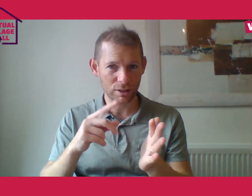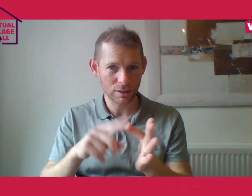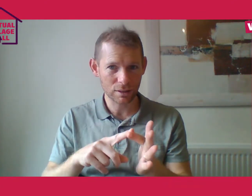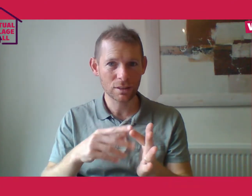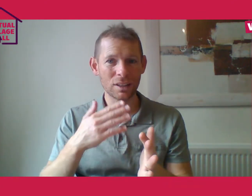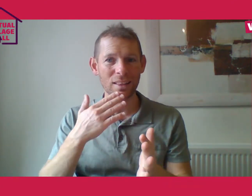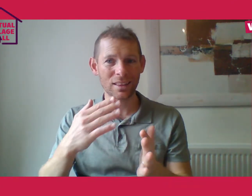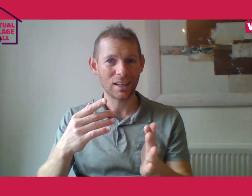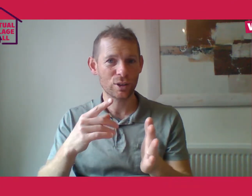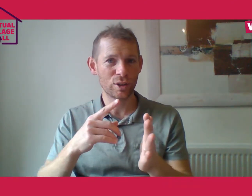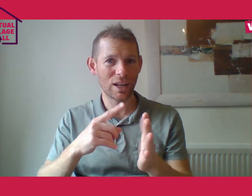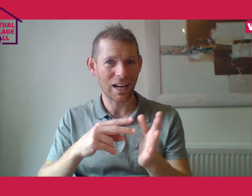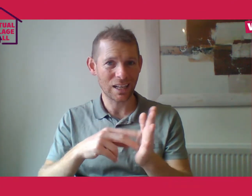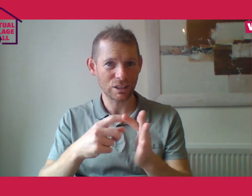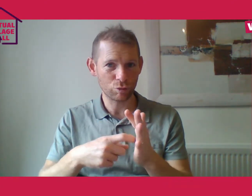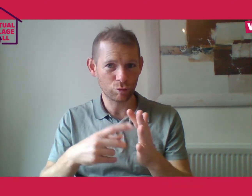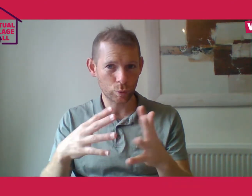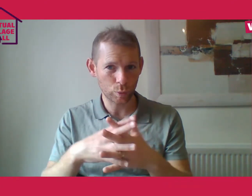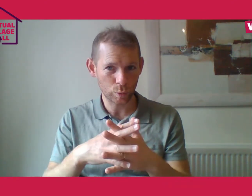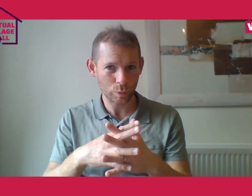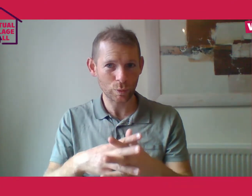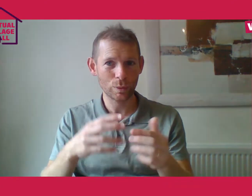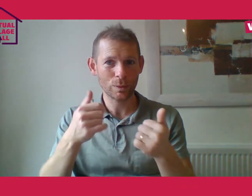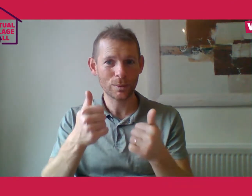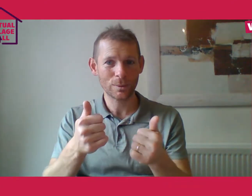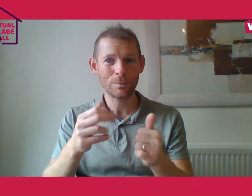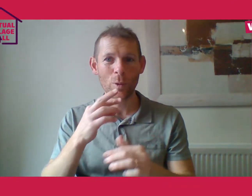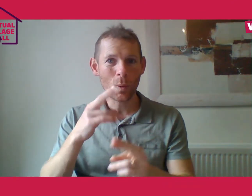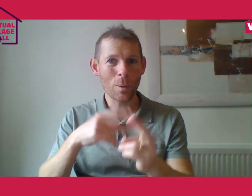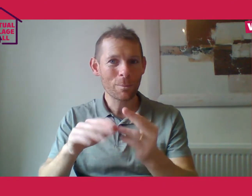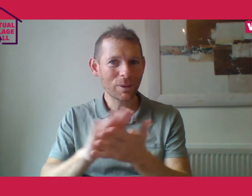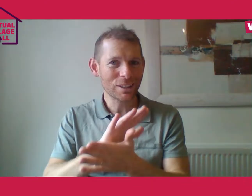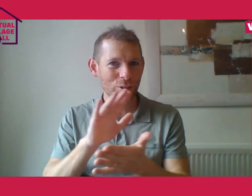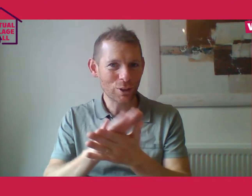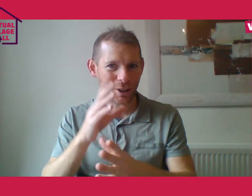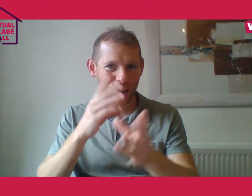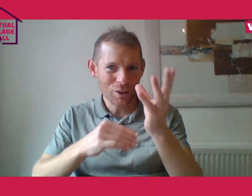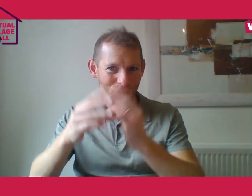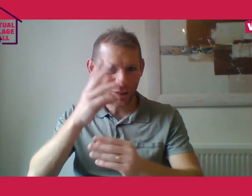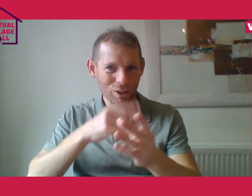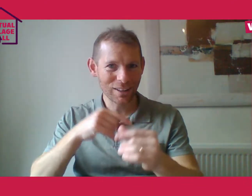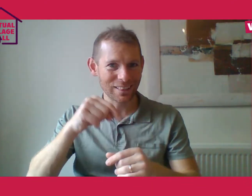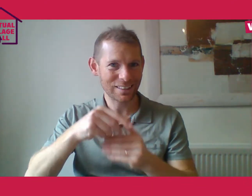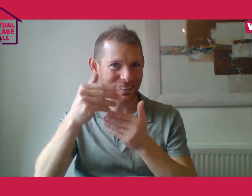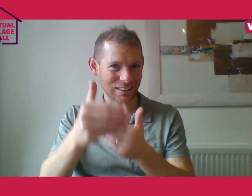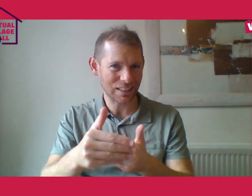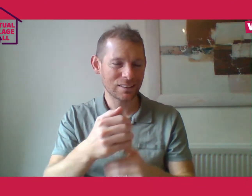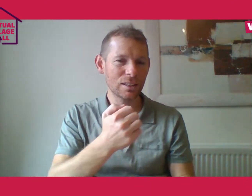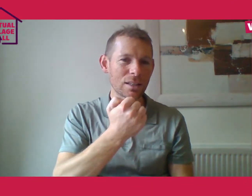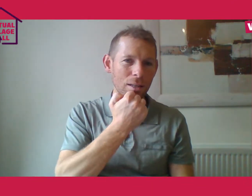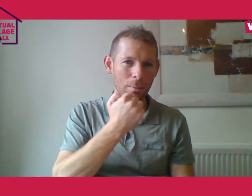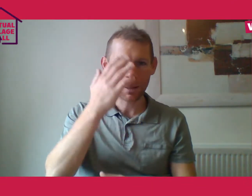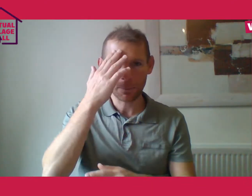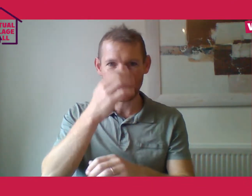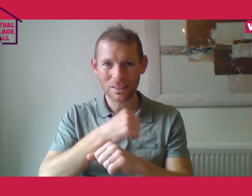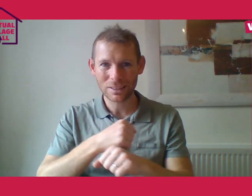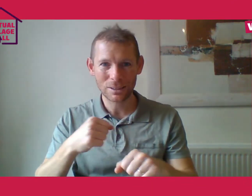thank you, Erin, for joining. And Andrew, lovely to have you. Thank you for joining. Hope everyone enjoyed the session together and anyone else that's